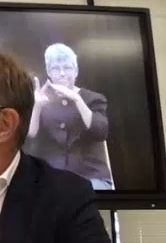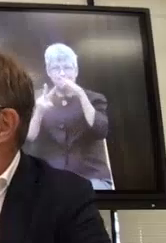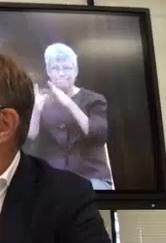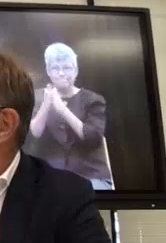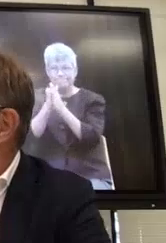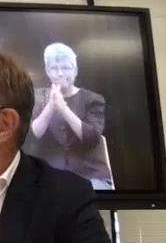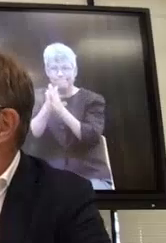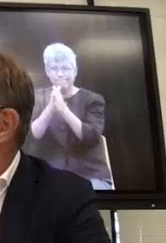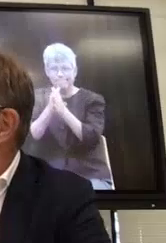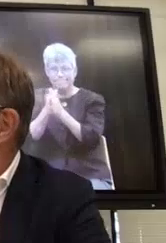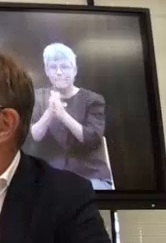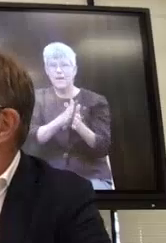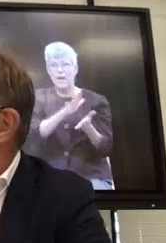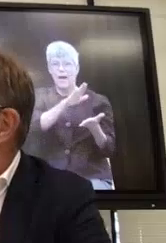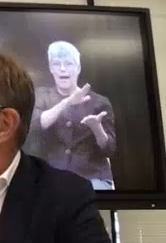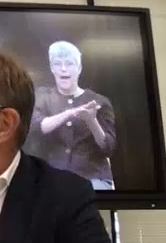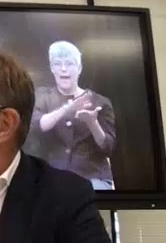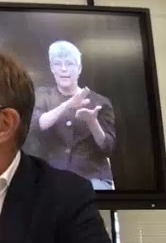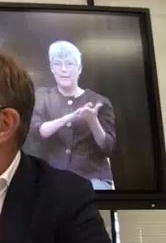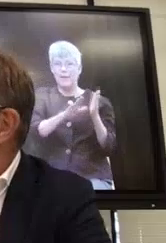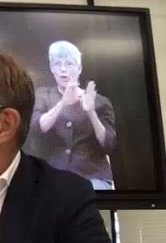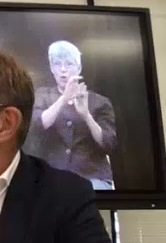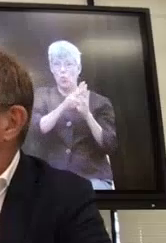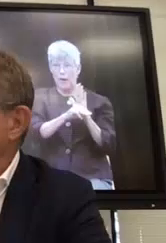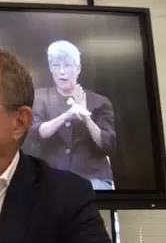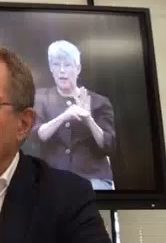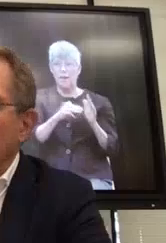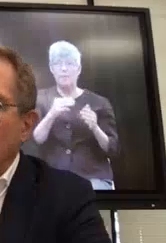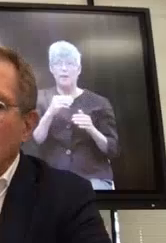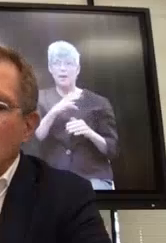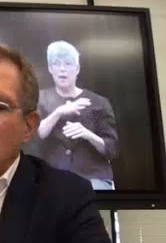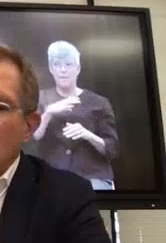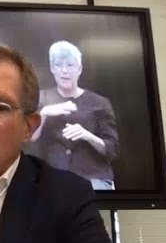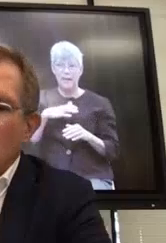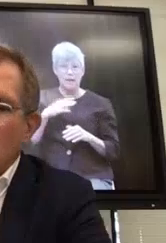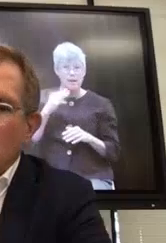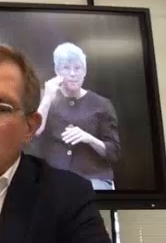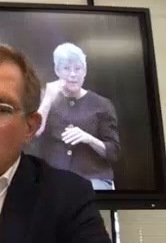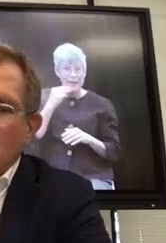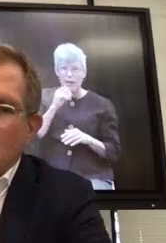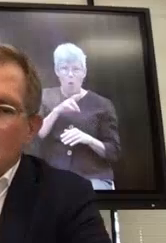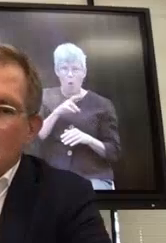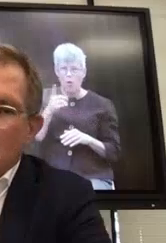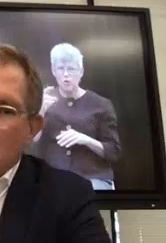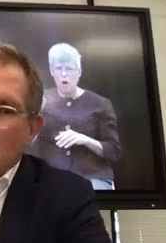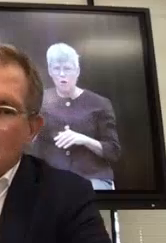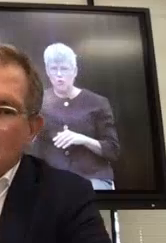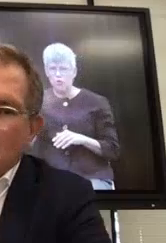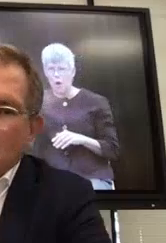Our academic curriculum committee, Mickey, are you doing this or is Dr. Todd?